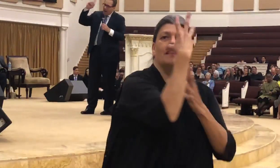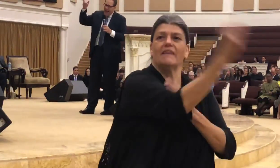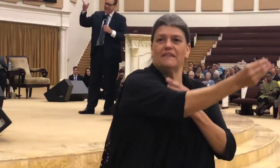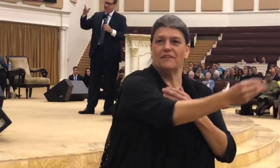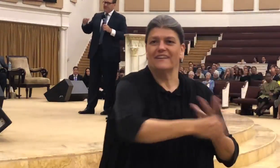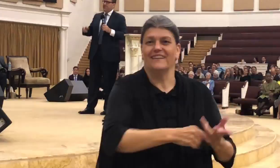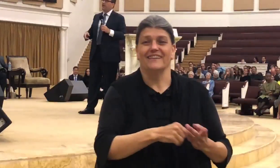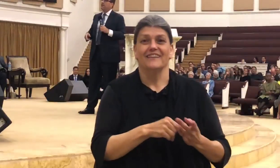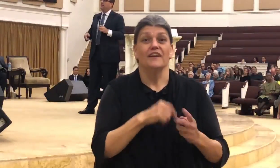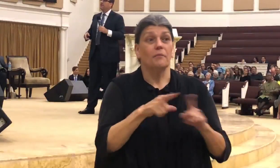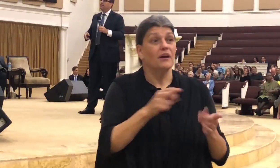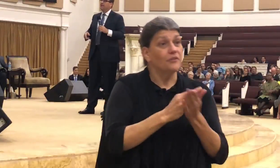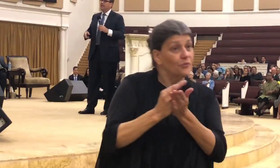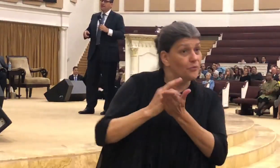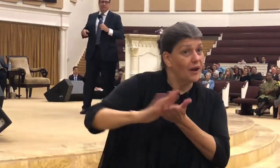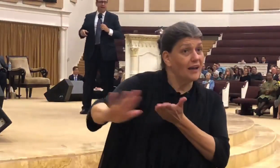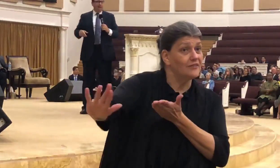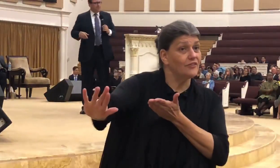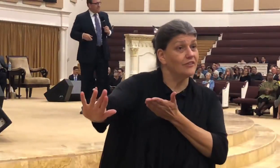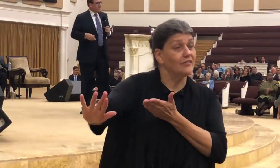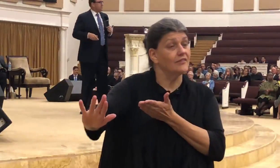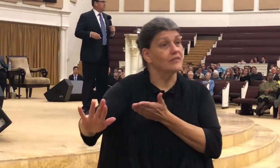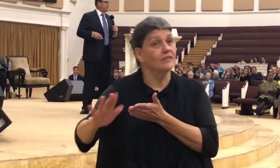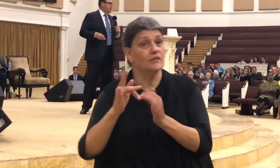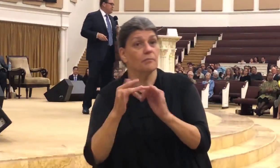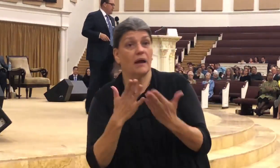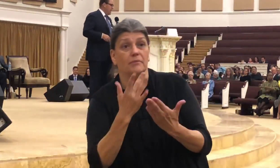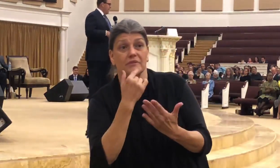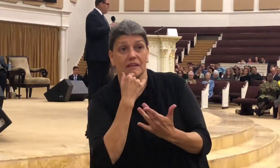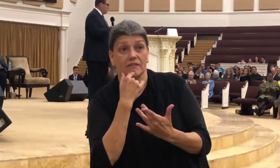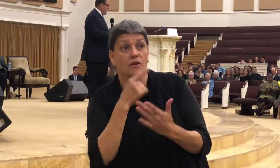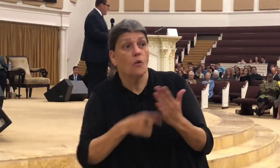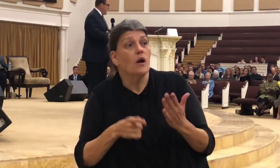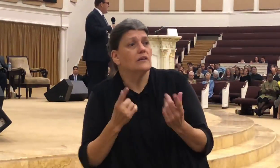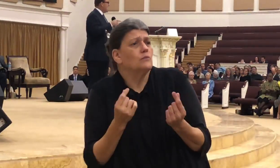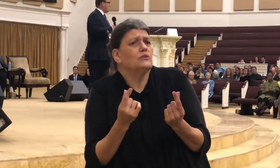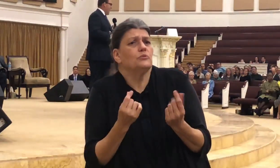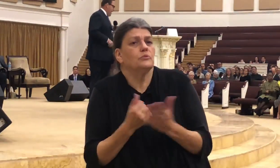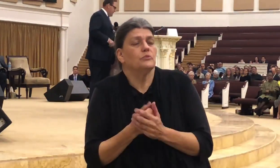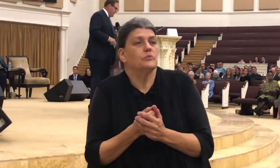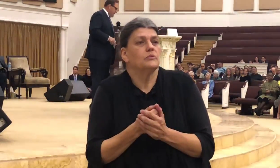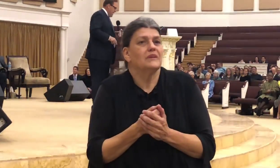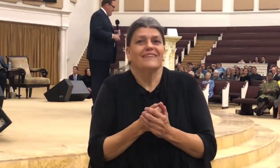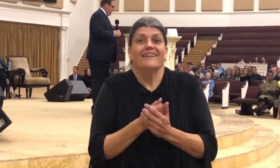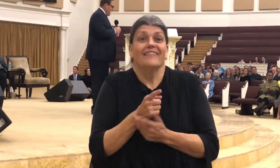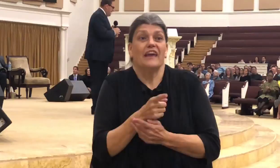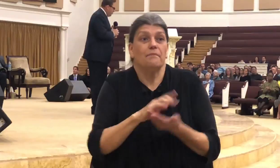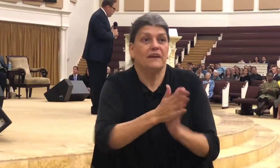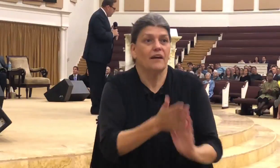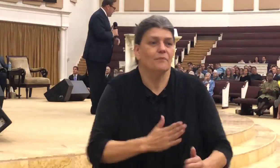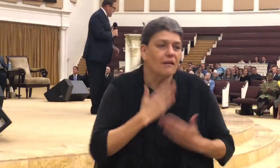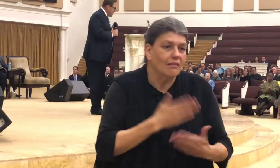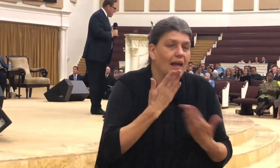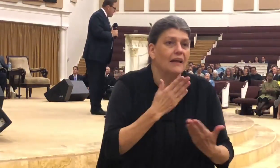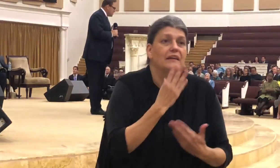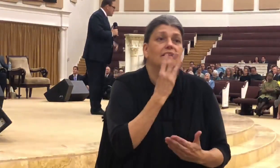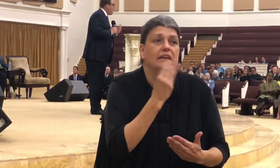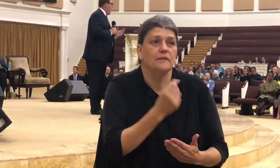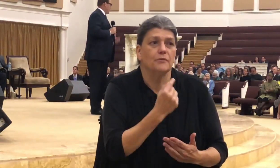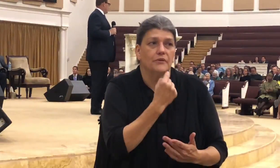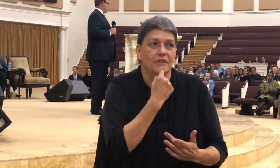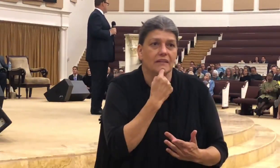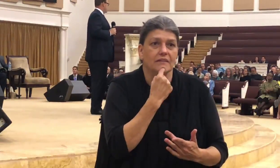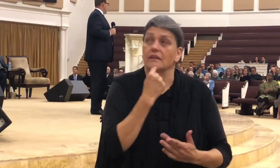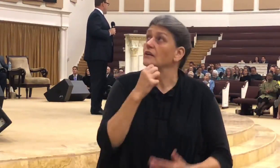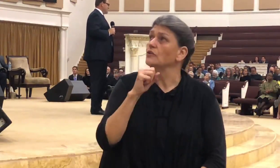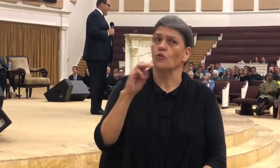But the righteous, the Bible says, here's what you do. Be glad. In the Hebrew, that is